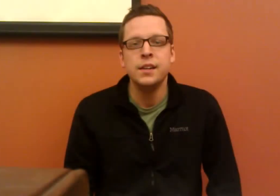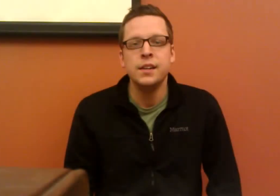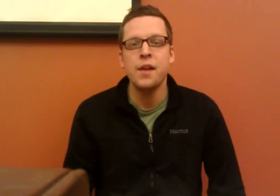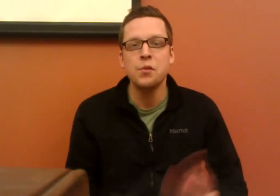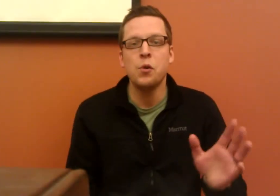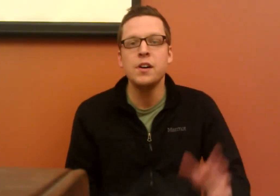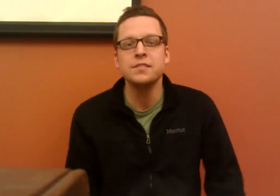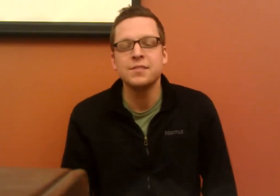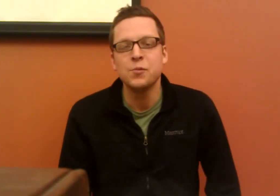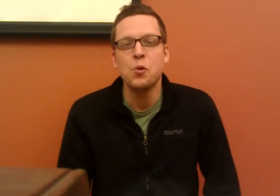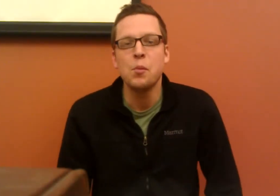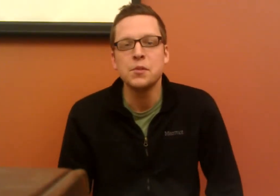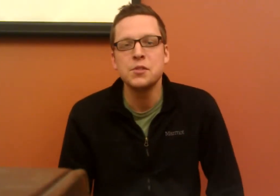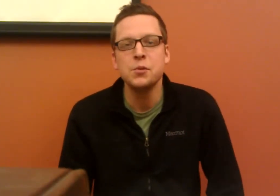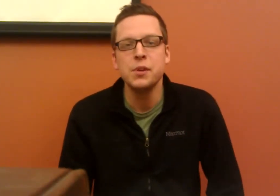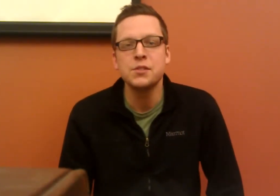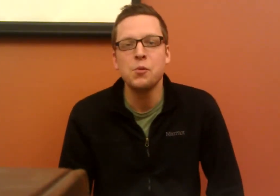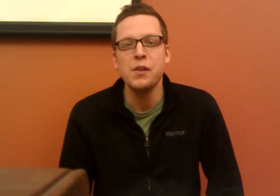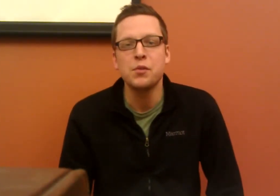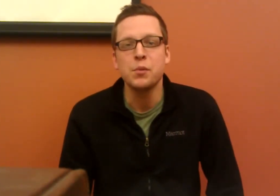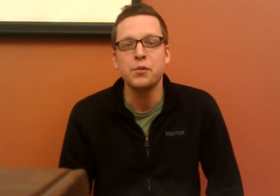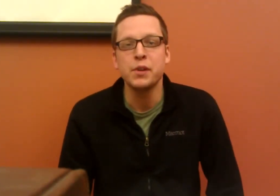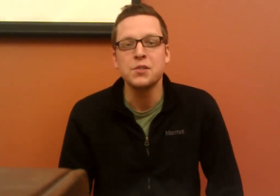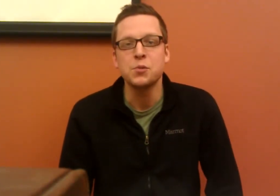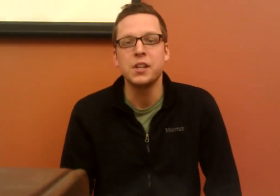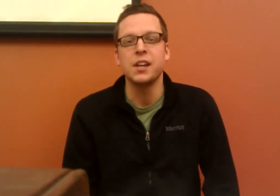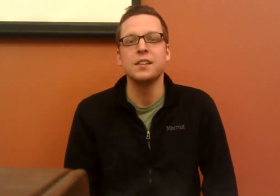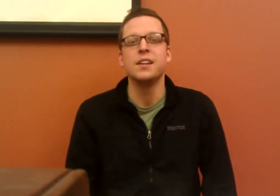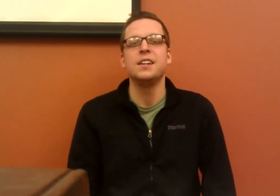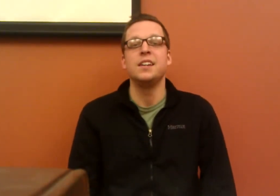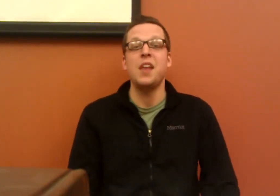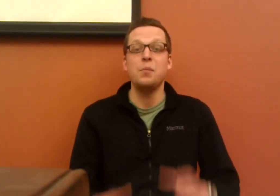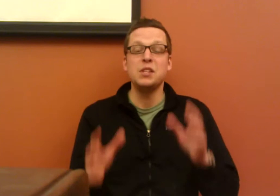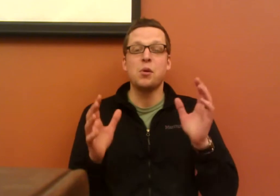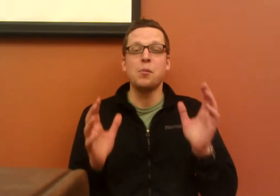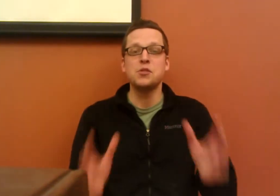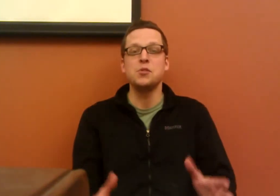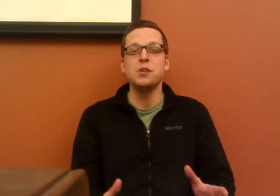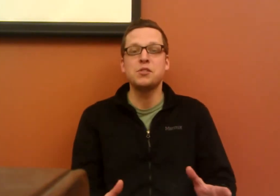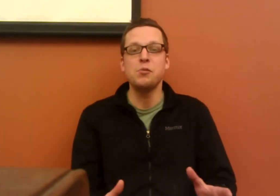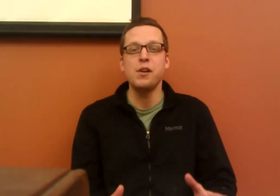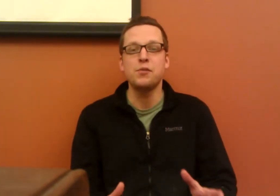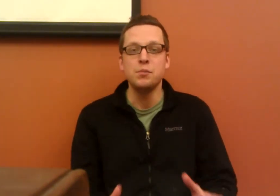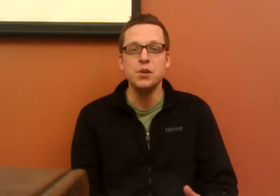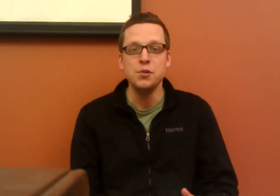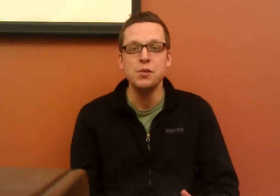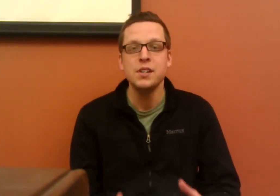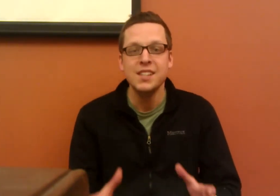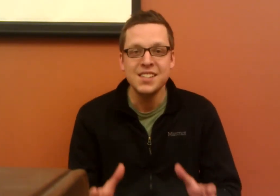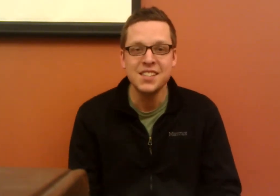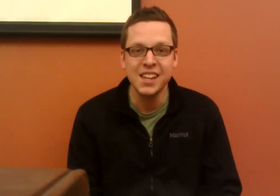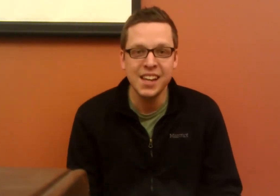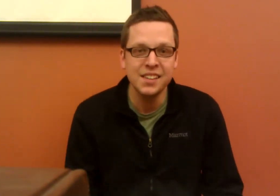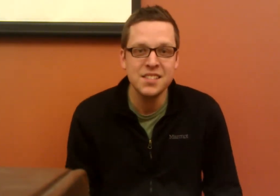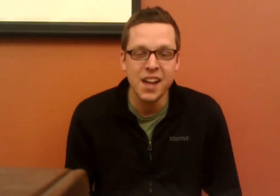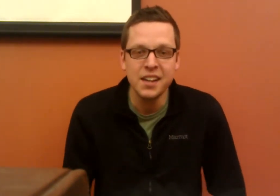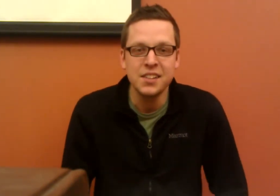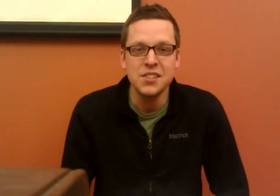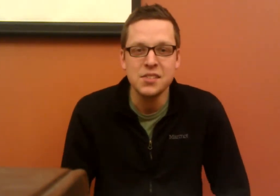Hey everyone, we're almost two weeks away from Reflectors Weekend, and that means we're almost two weeks away from you singing and signing Jesus